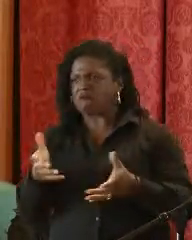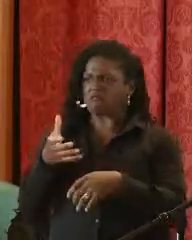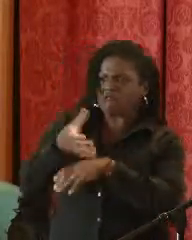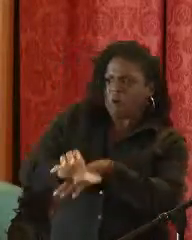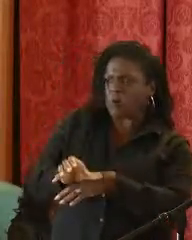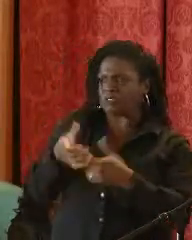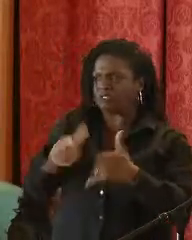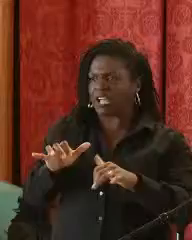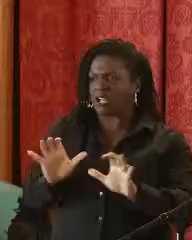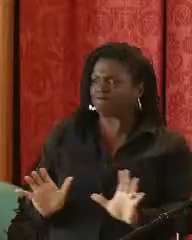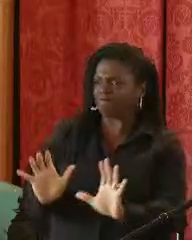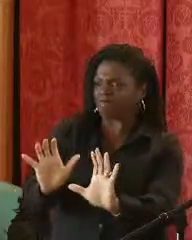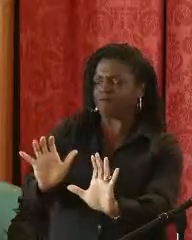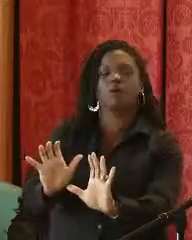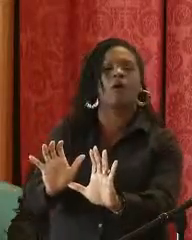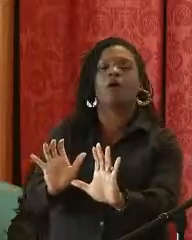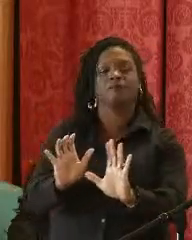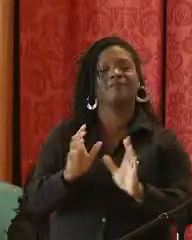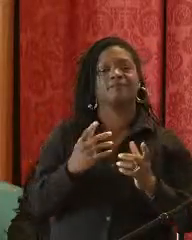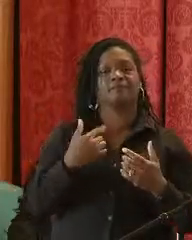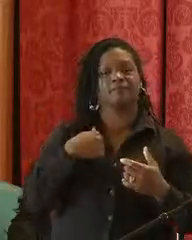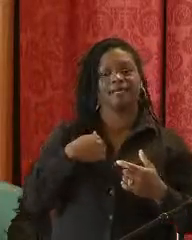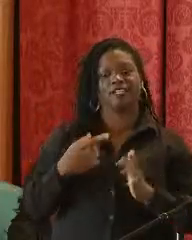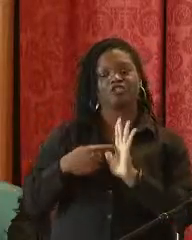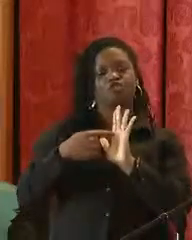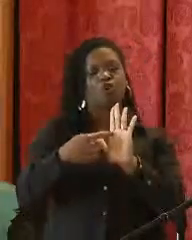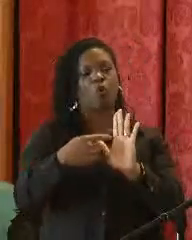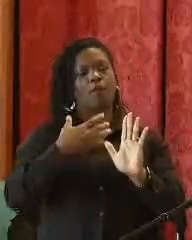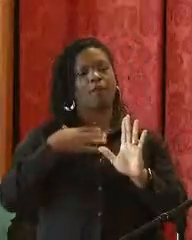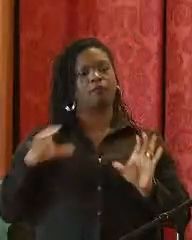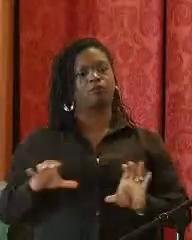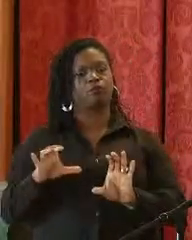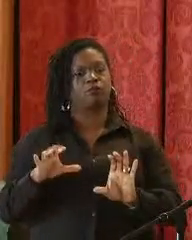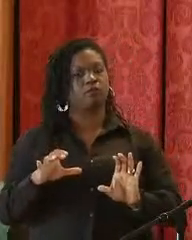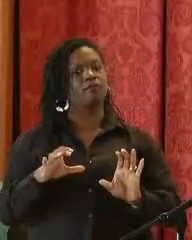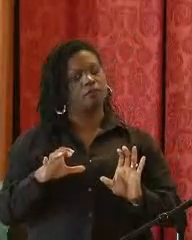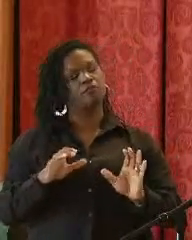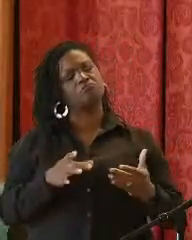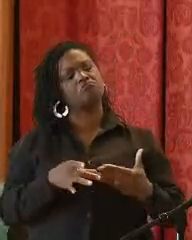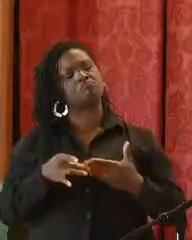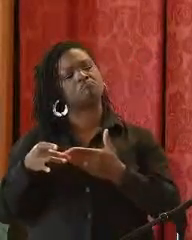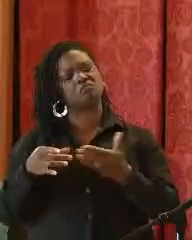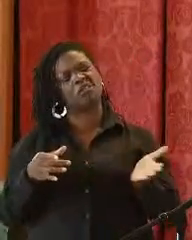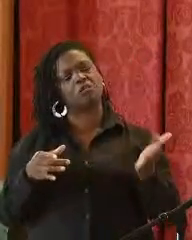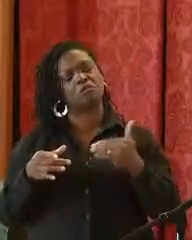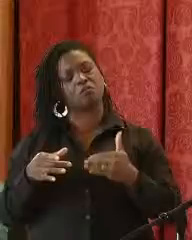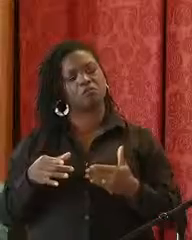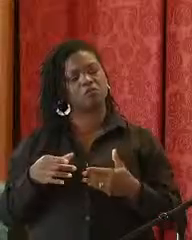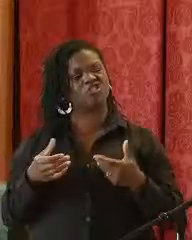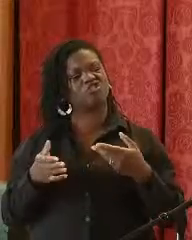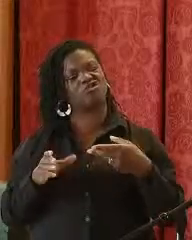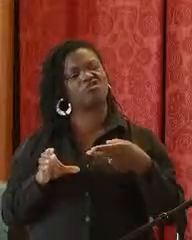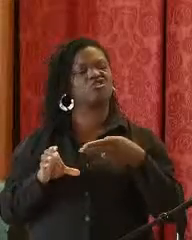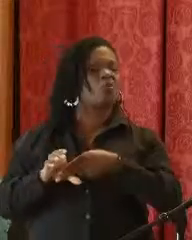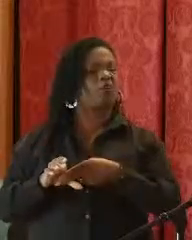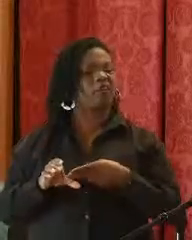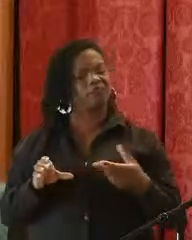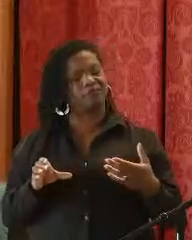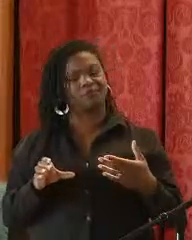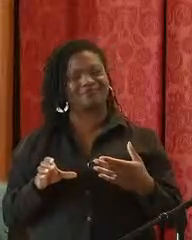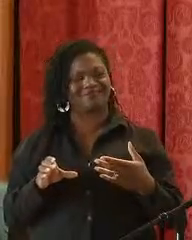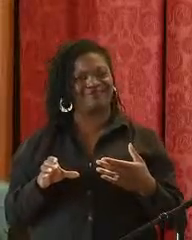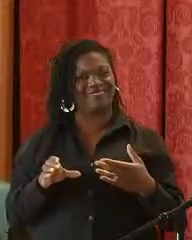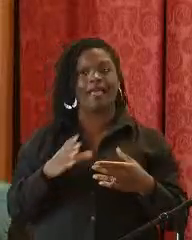and improved outcomes. And in his years as a director, he earned the respect and admiration of his peers statewide.